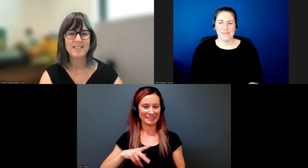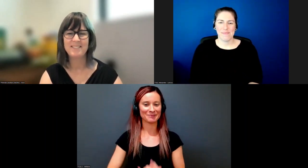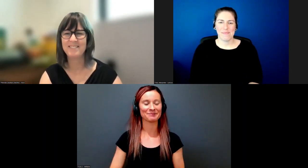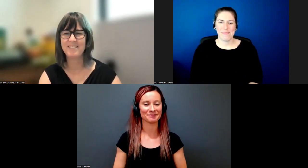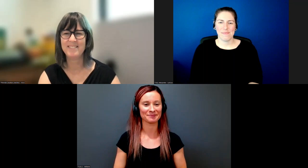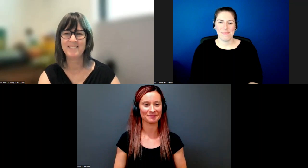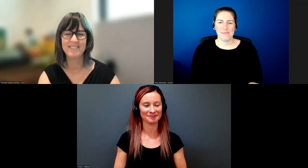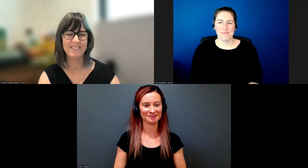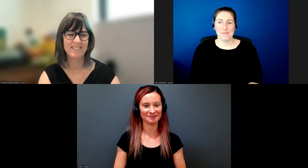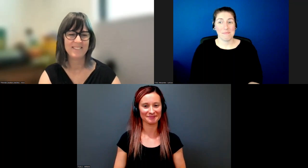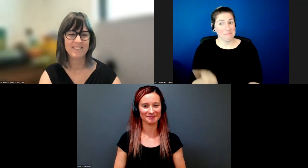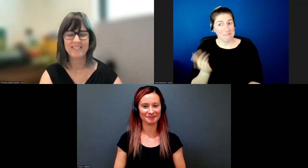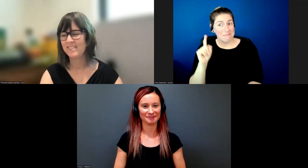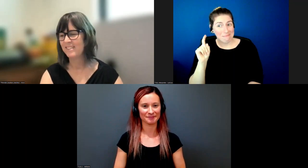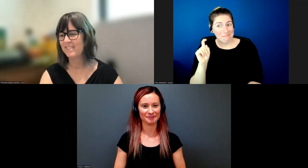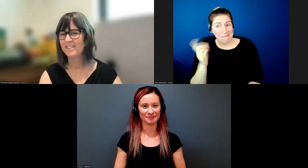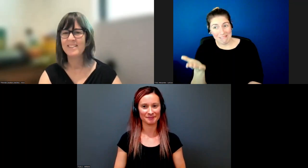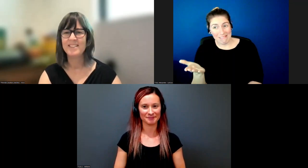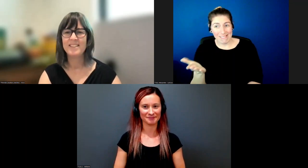Perhaps.